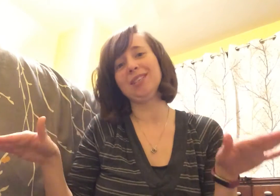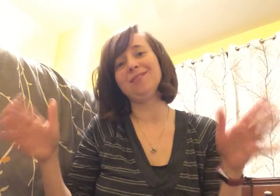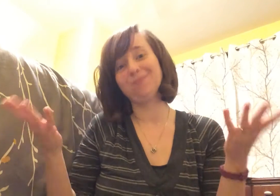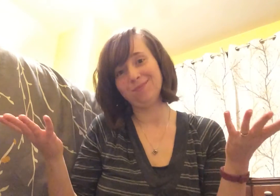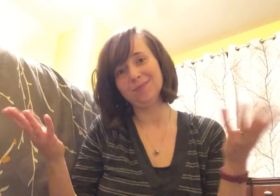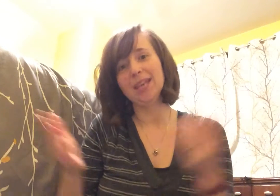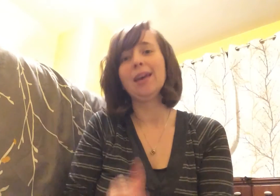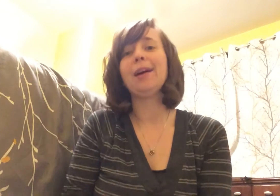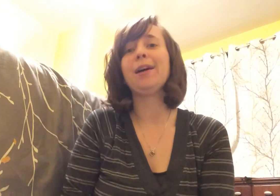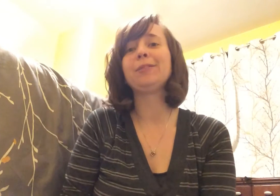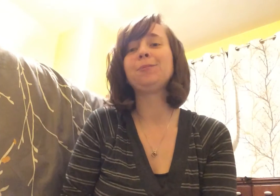grandchildren. And